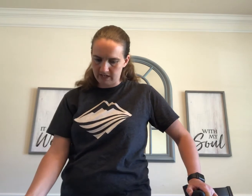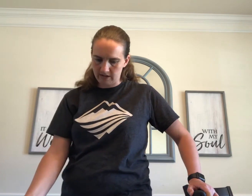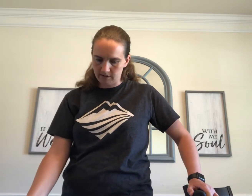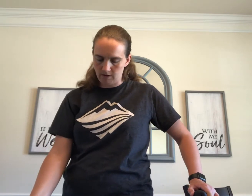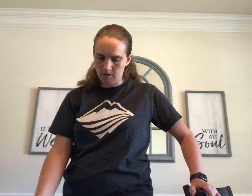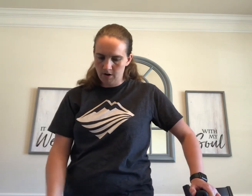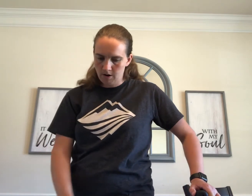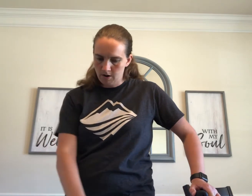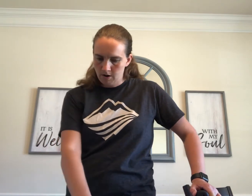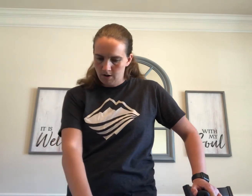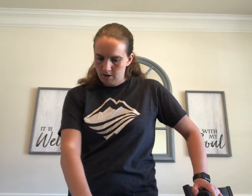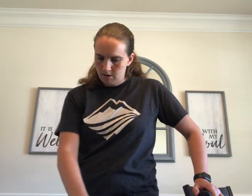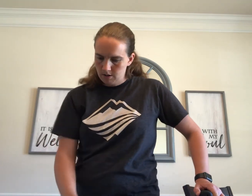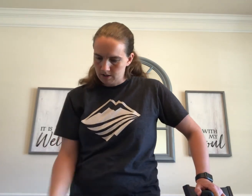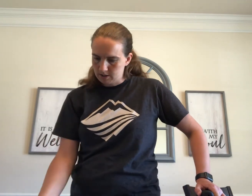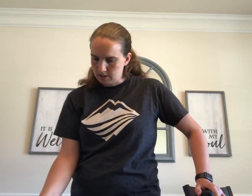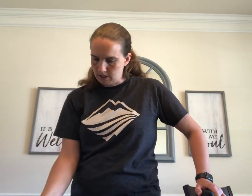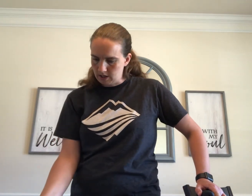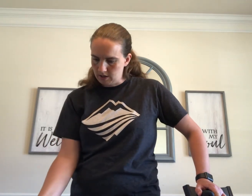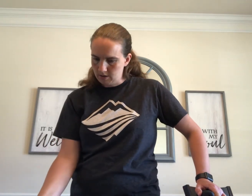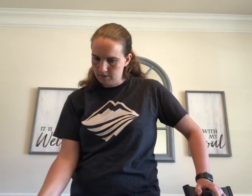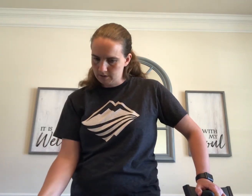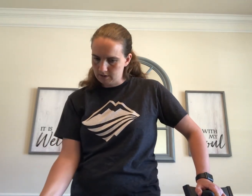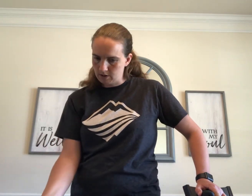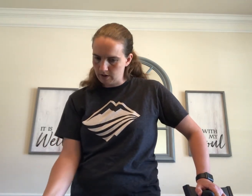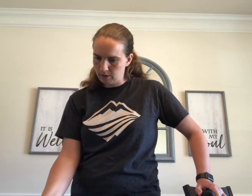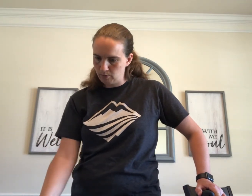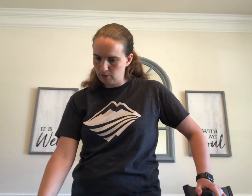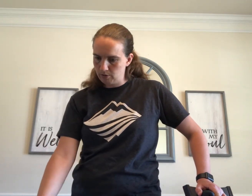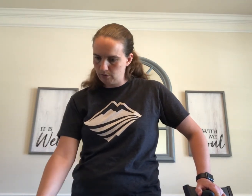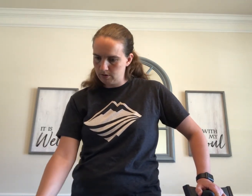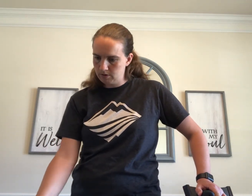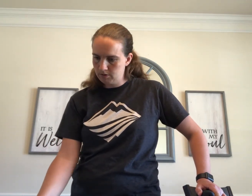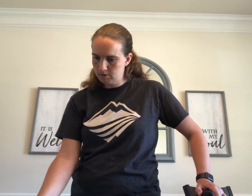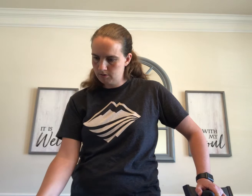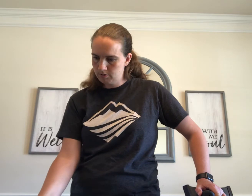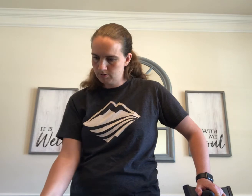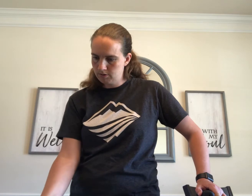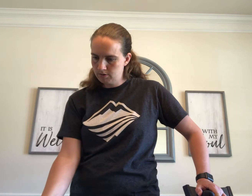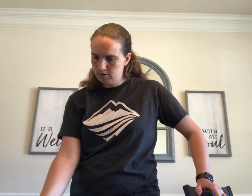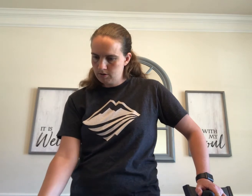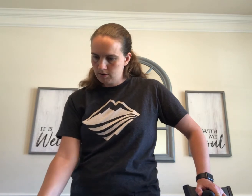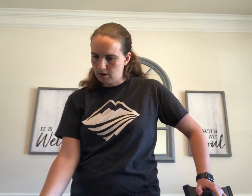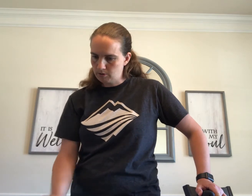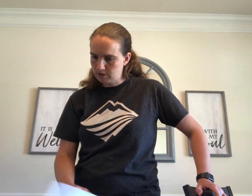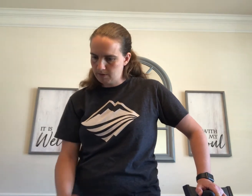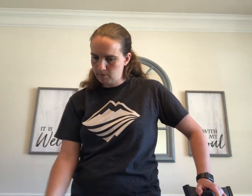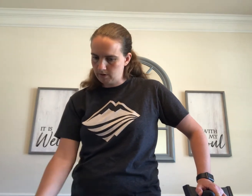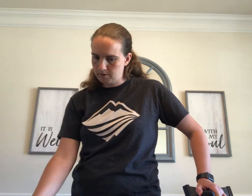so let's see. This is going through Ghost in My Room.